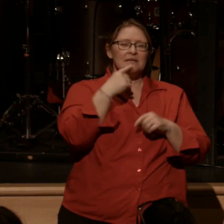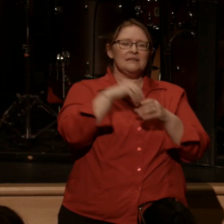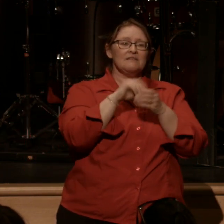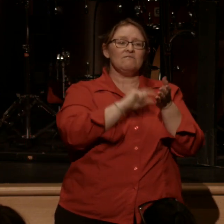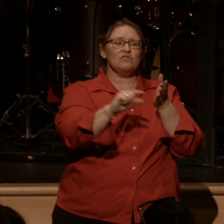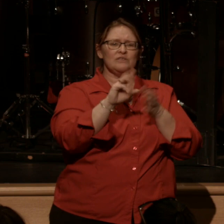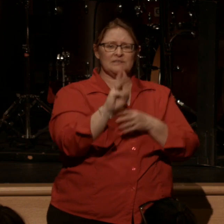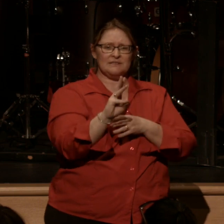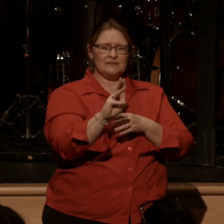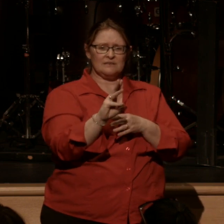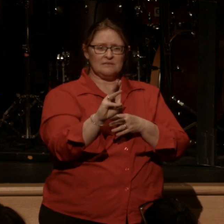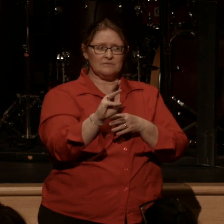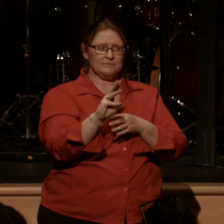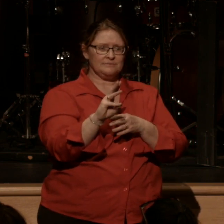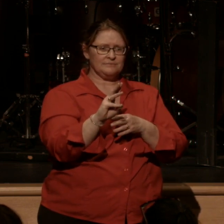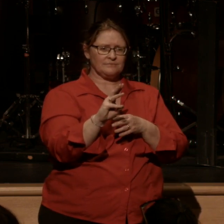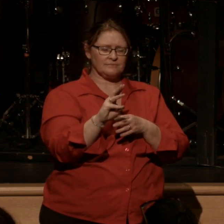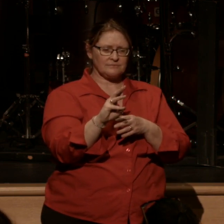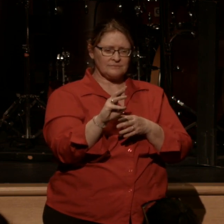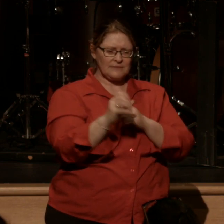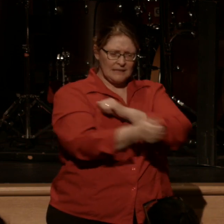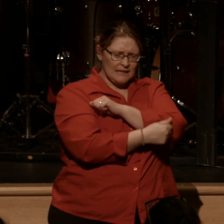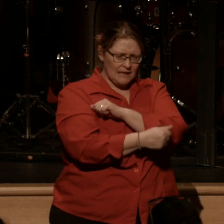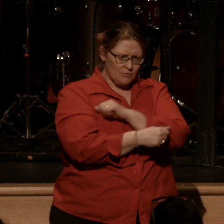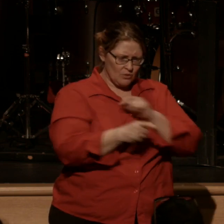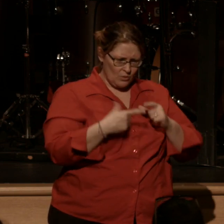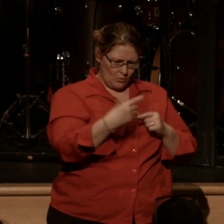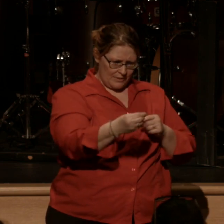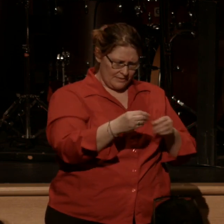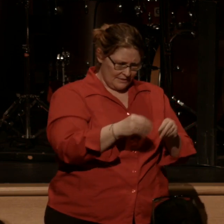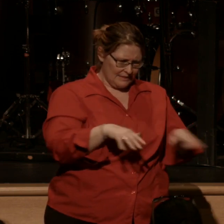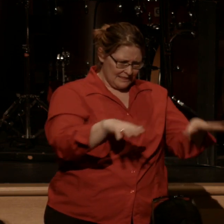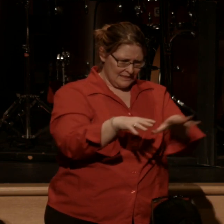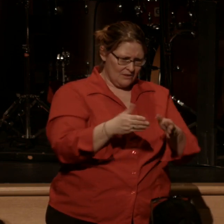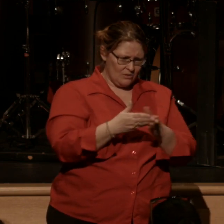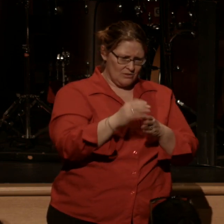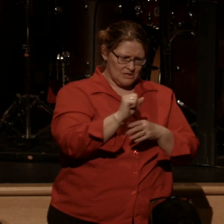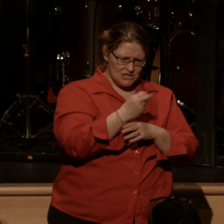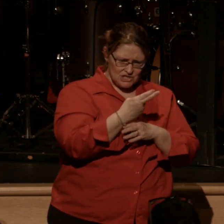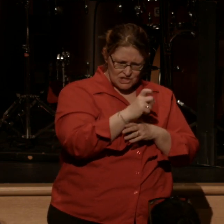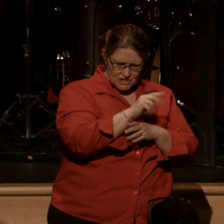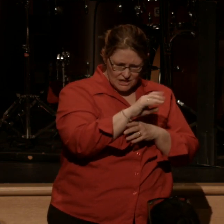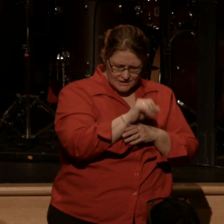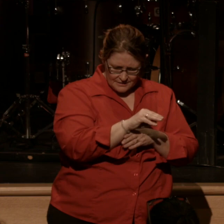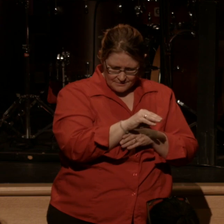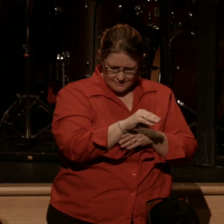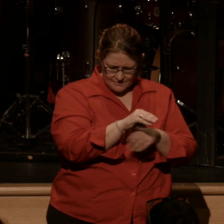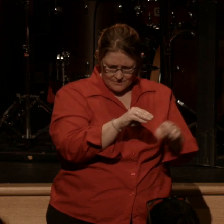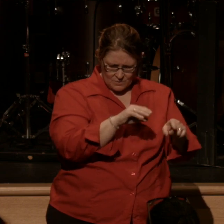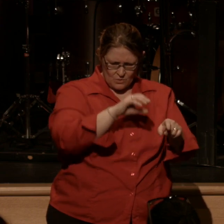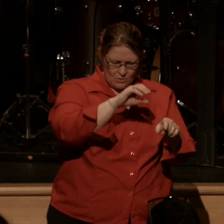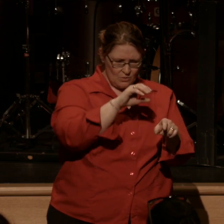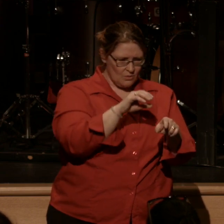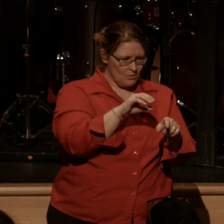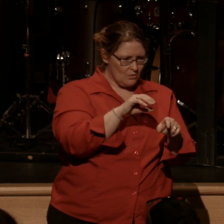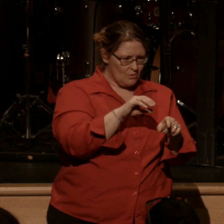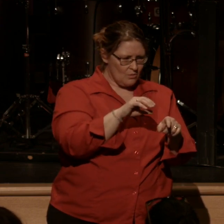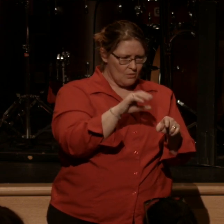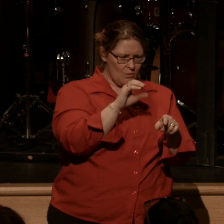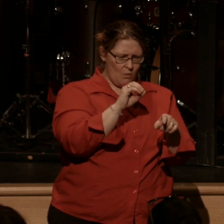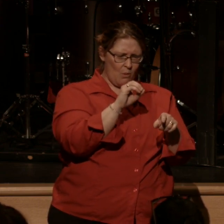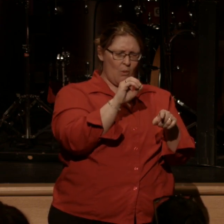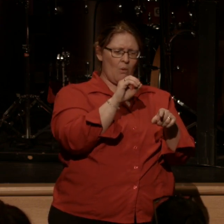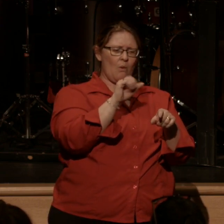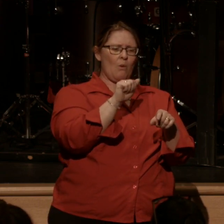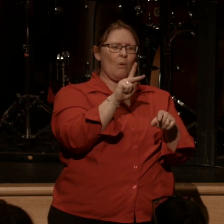verse 6, if you want to see it there, that Abraham passed through the land to the place of Shechem, to the Oak of Moreh. Now, I want you to hear this. The Oak